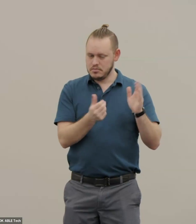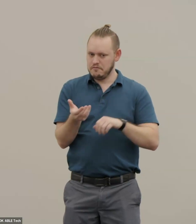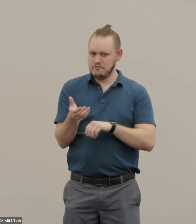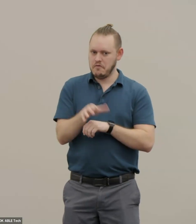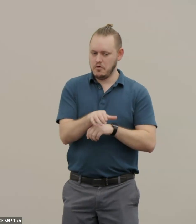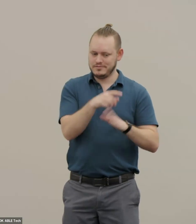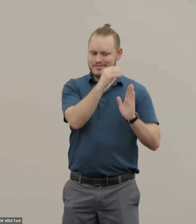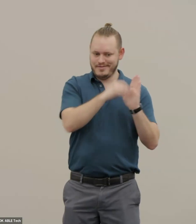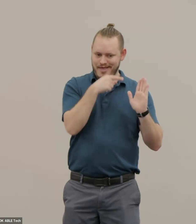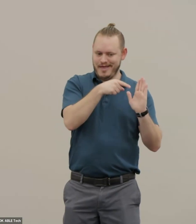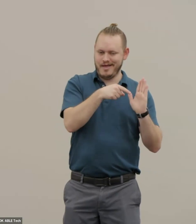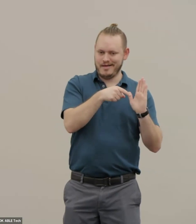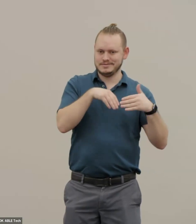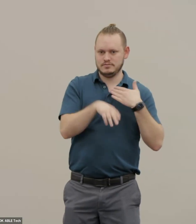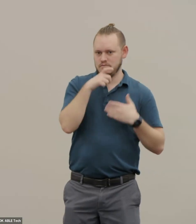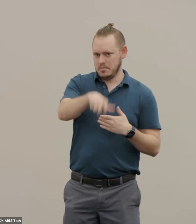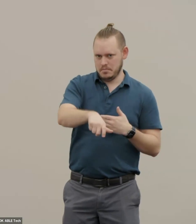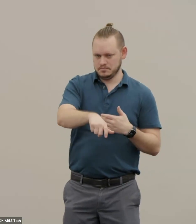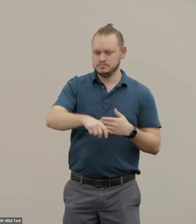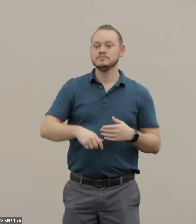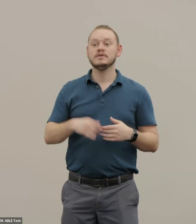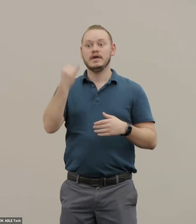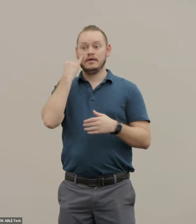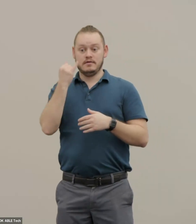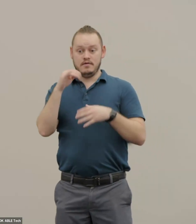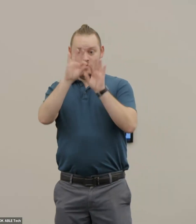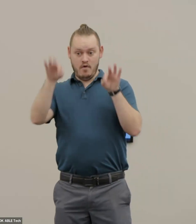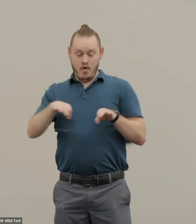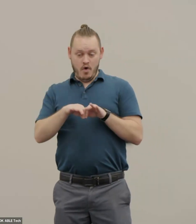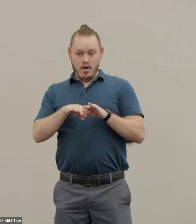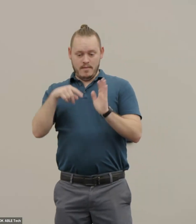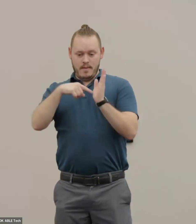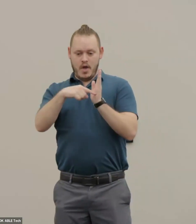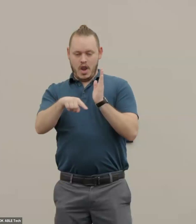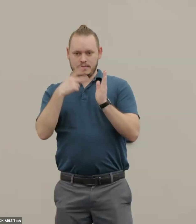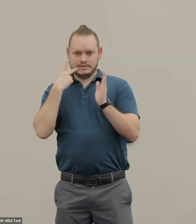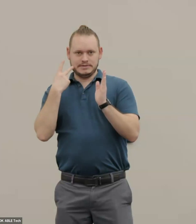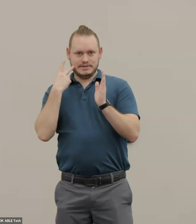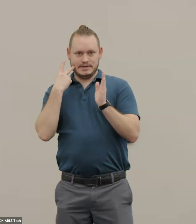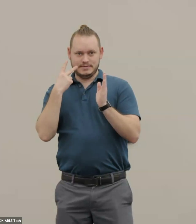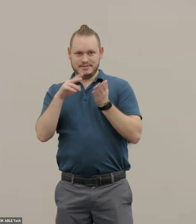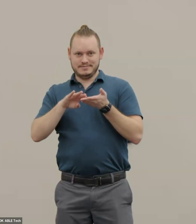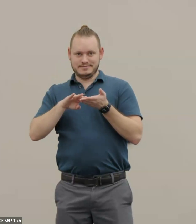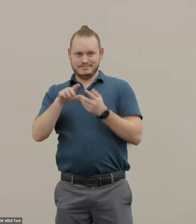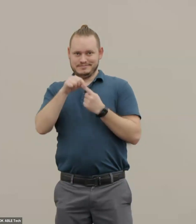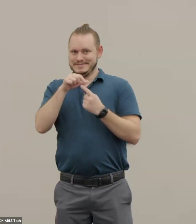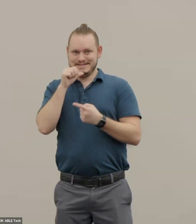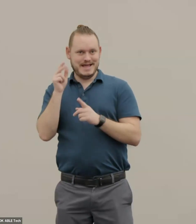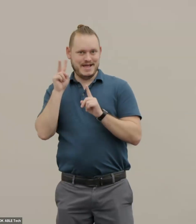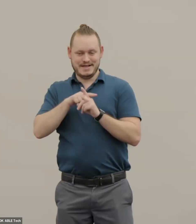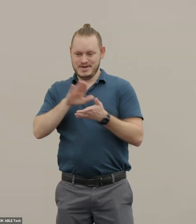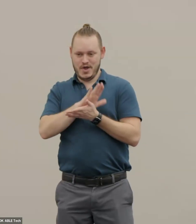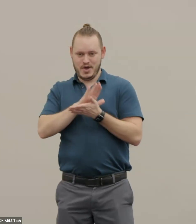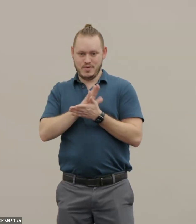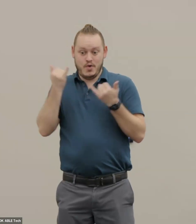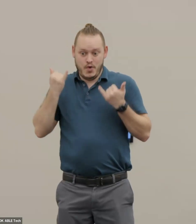forced to make that accessible. But if it is a form, down at the bottom, you can see the exception does not apply to documents that are currently